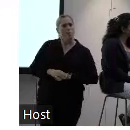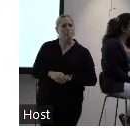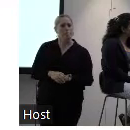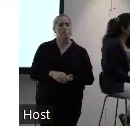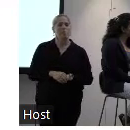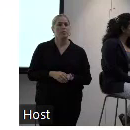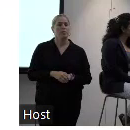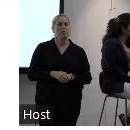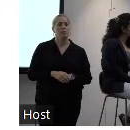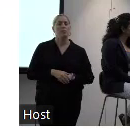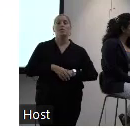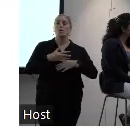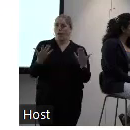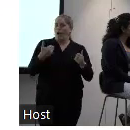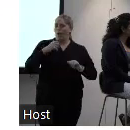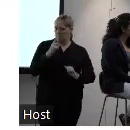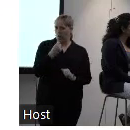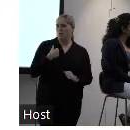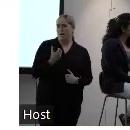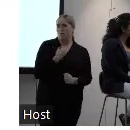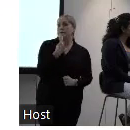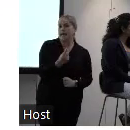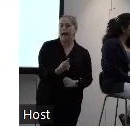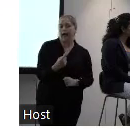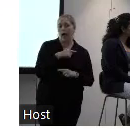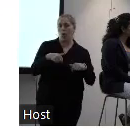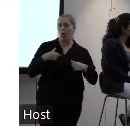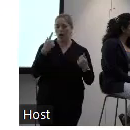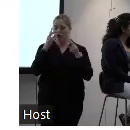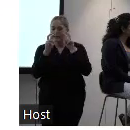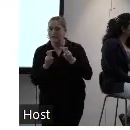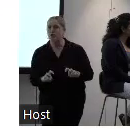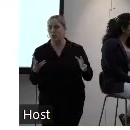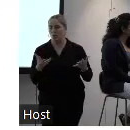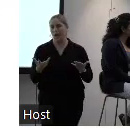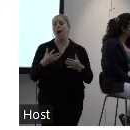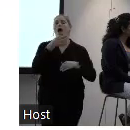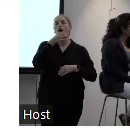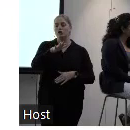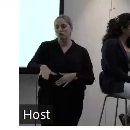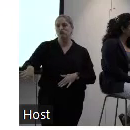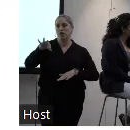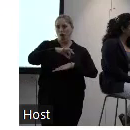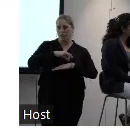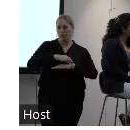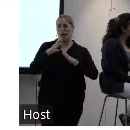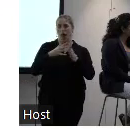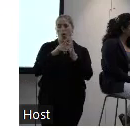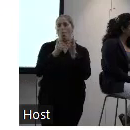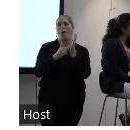service, so I should preface this by saying it is a service in the Children's Hospital Westmead, so it's a tertiary service, so children do require paediatrician